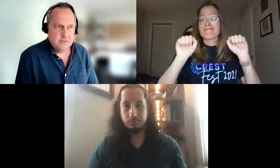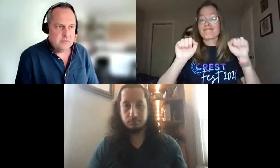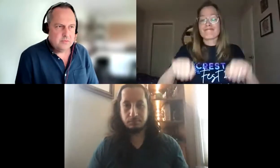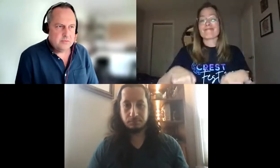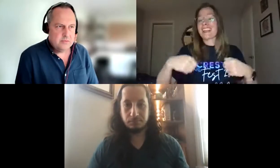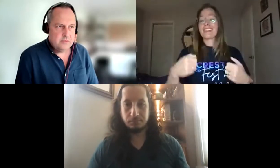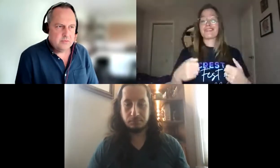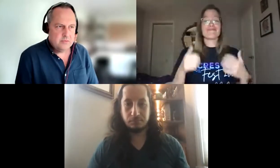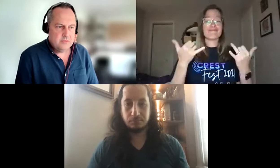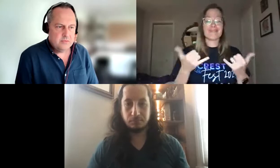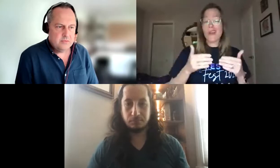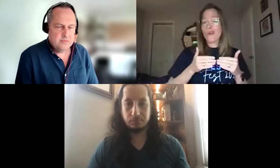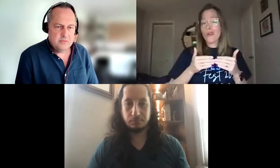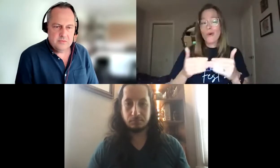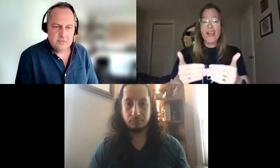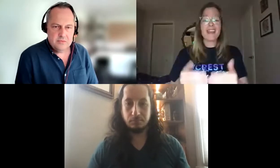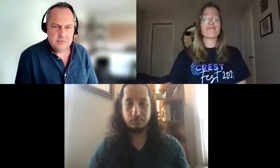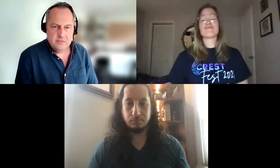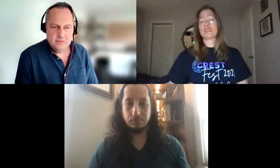see the questions.